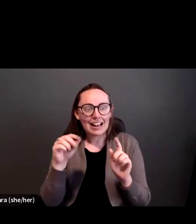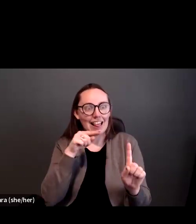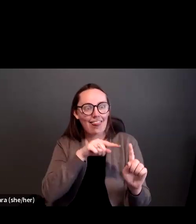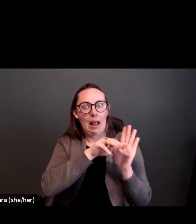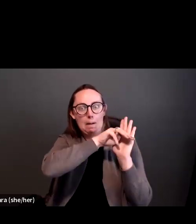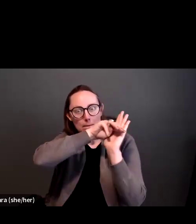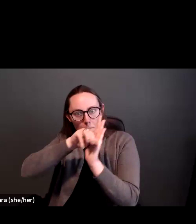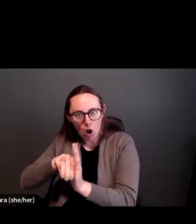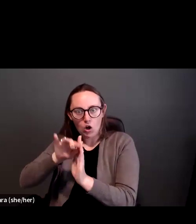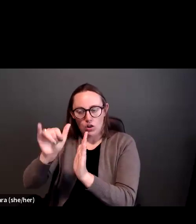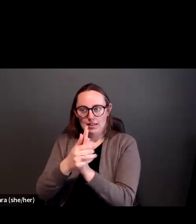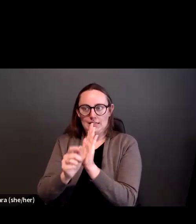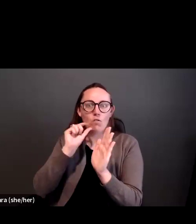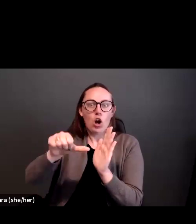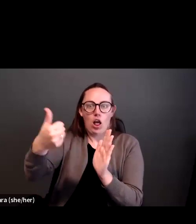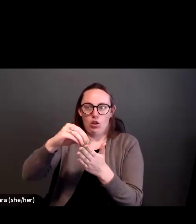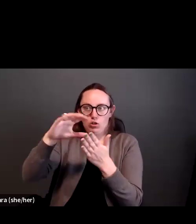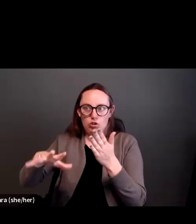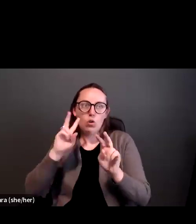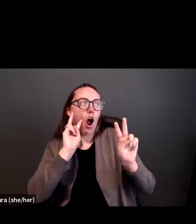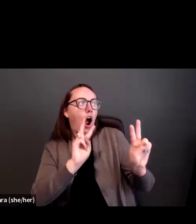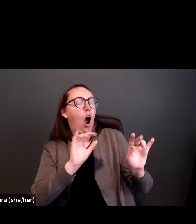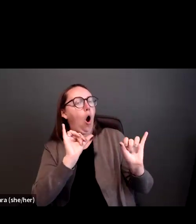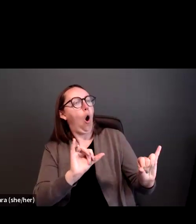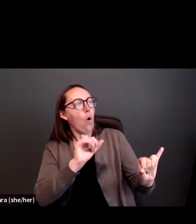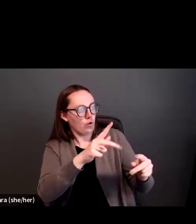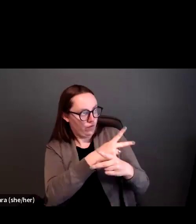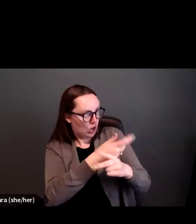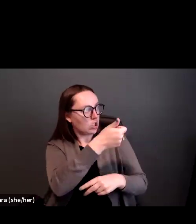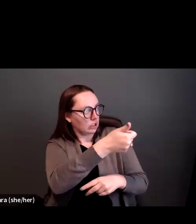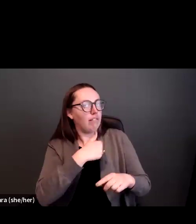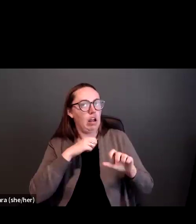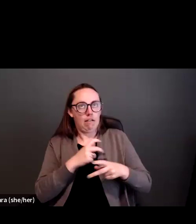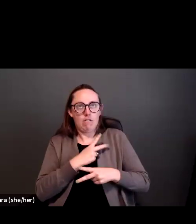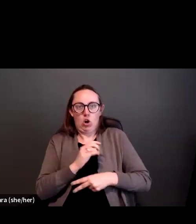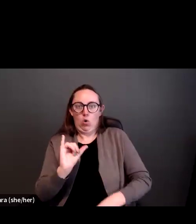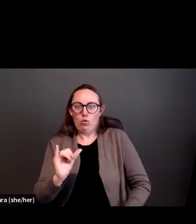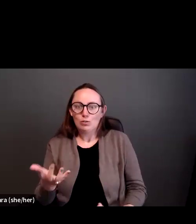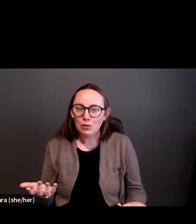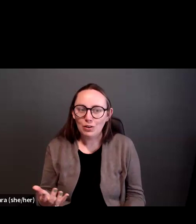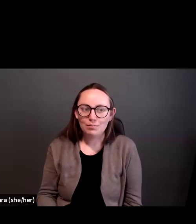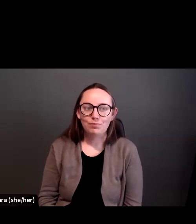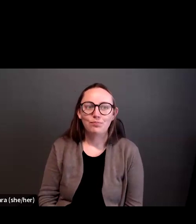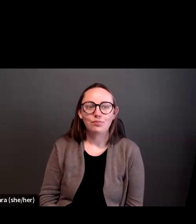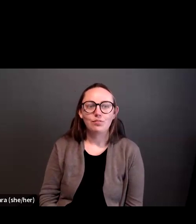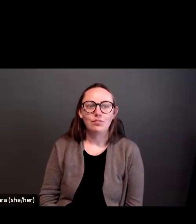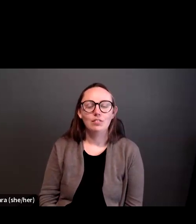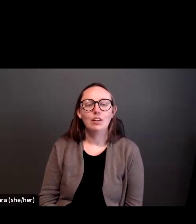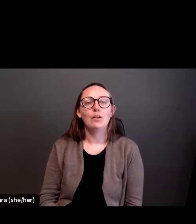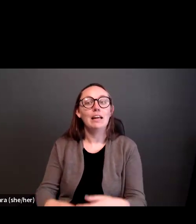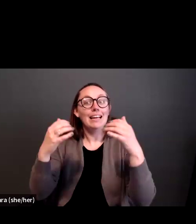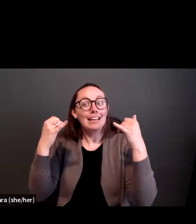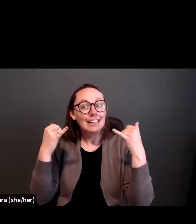center. And with that, we are approaching the end of the spectrum of this